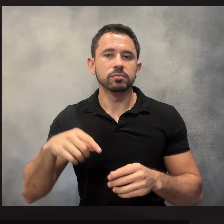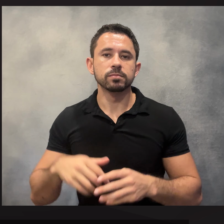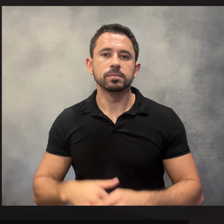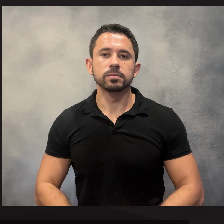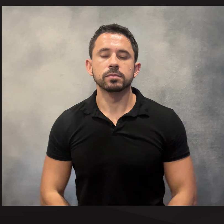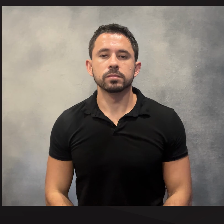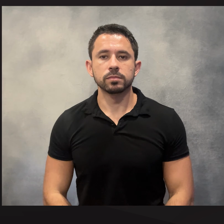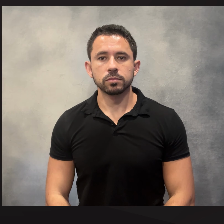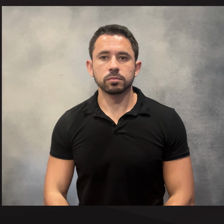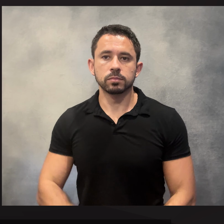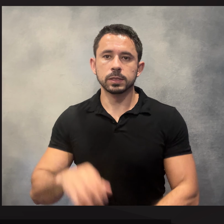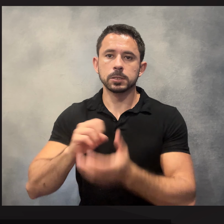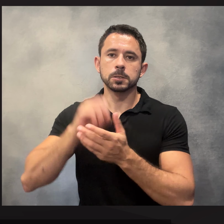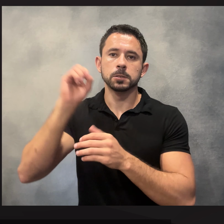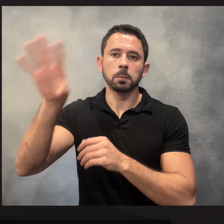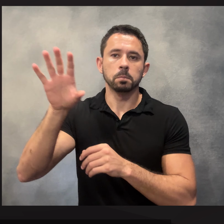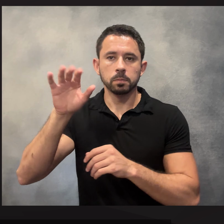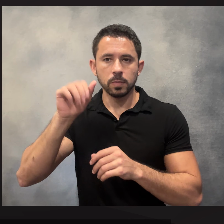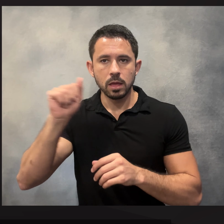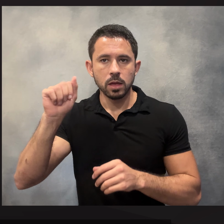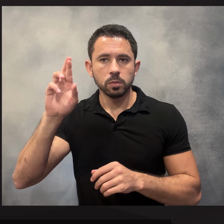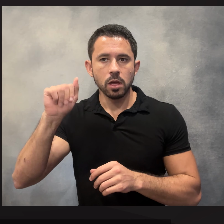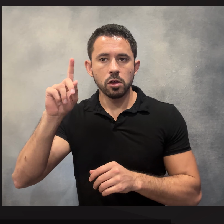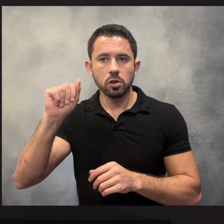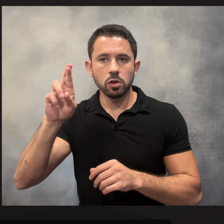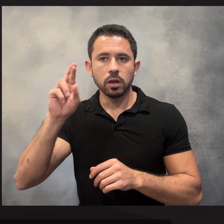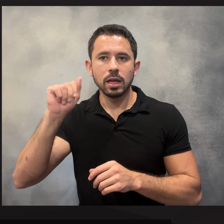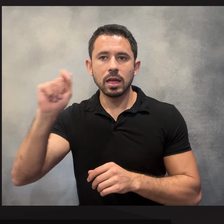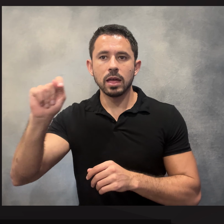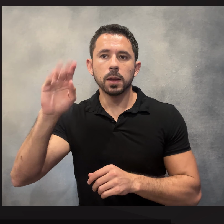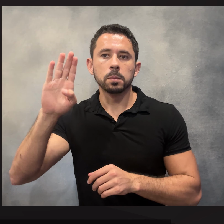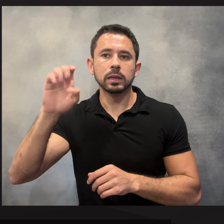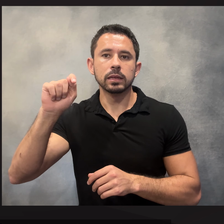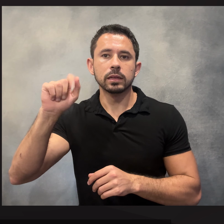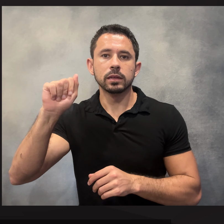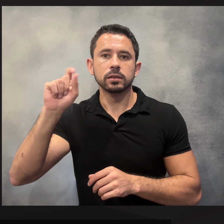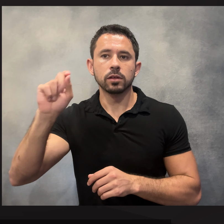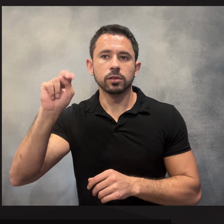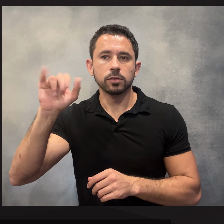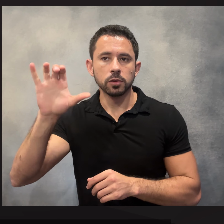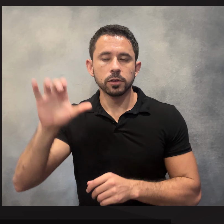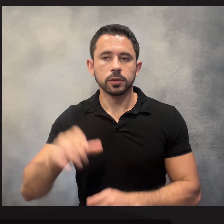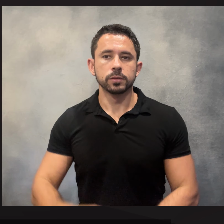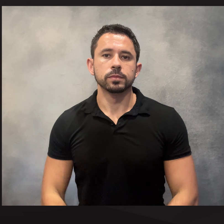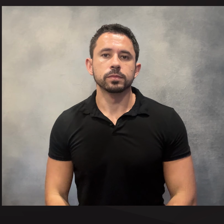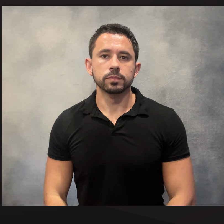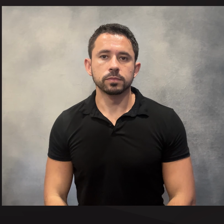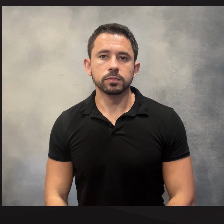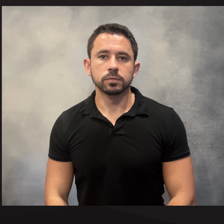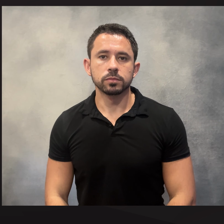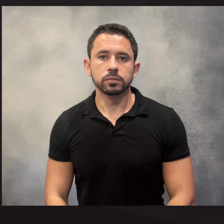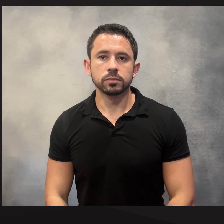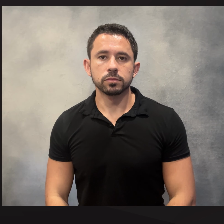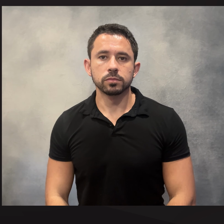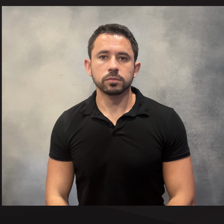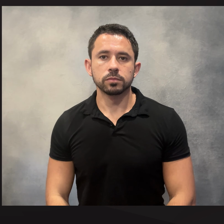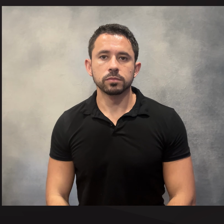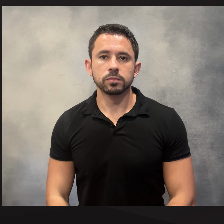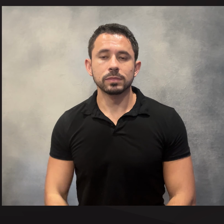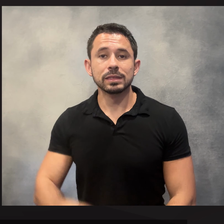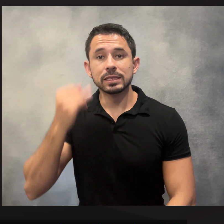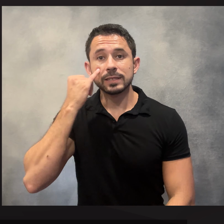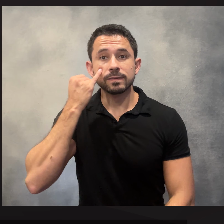If you have open data questions or require a higher level of analysis on a certain product that is not